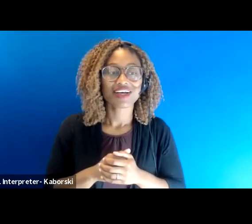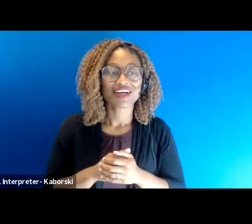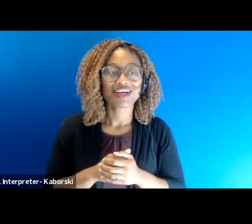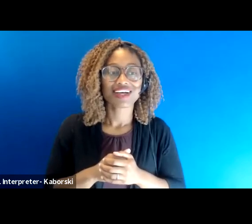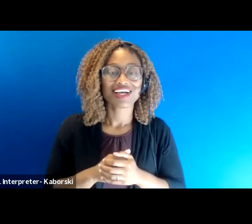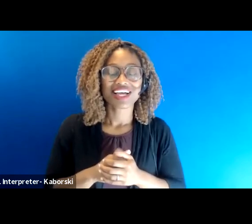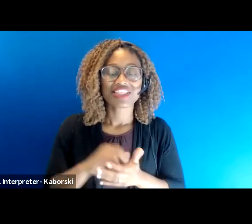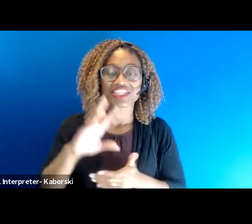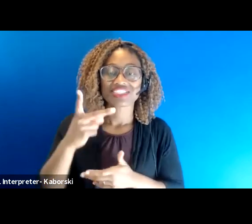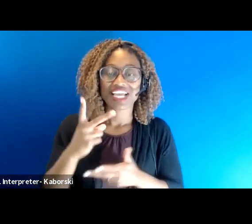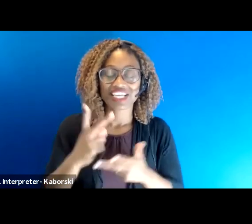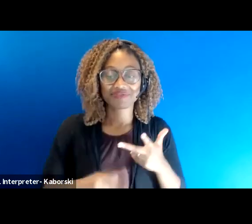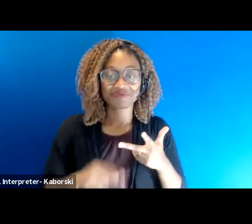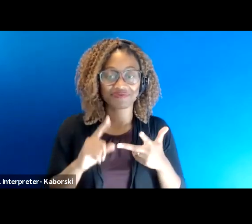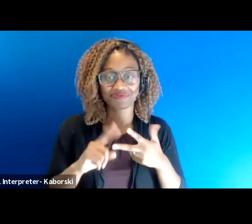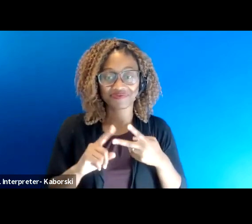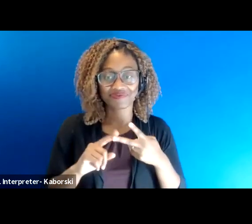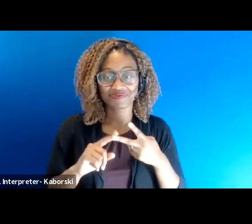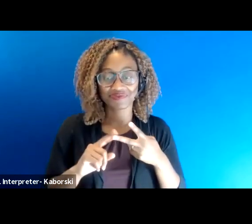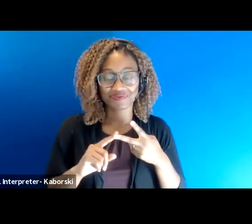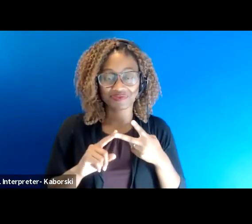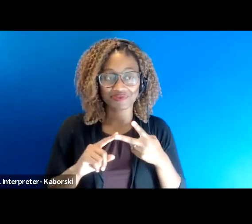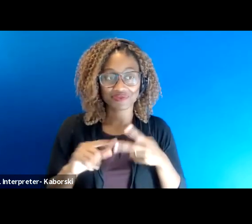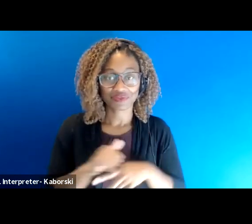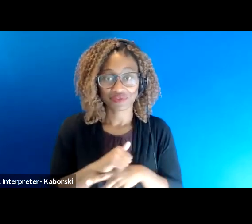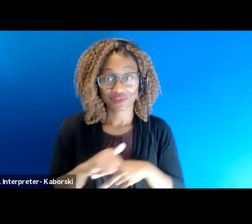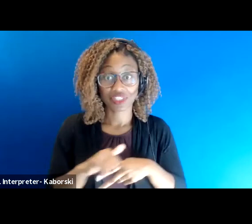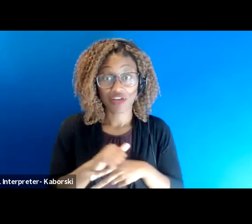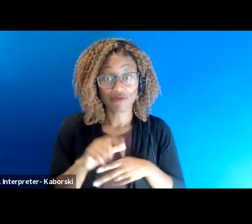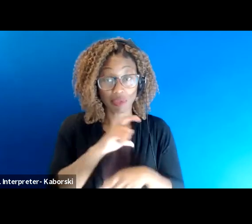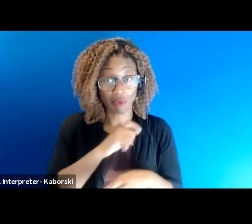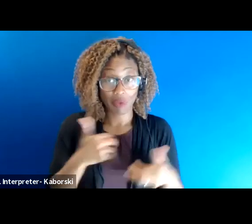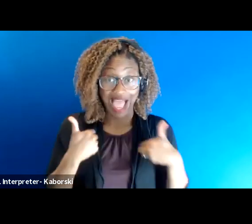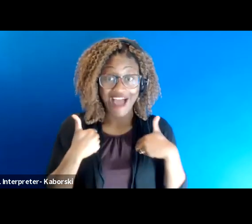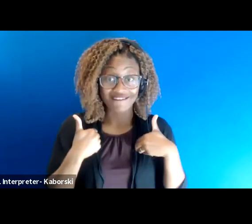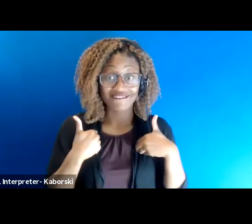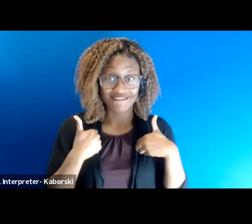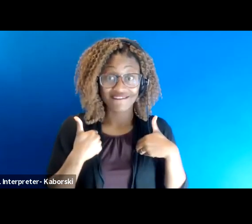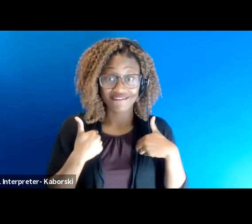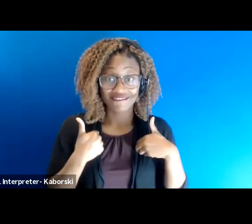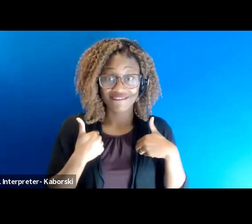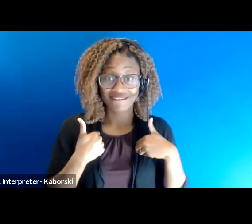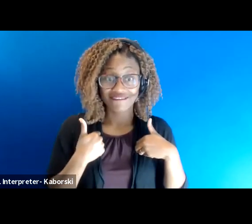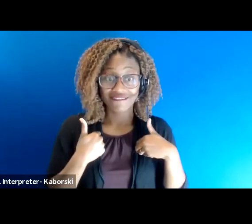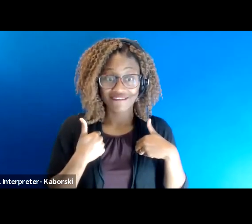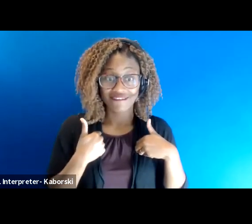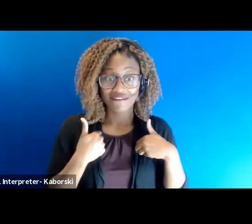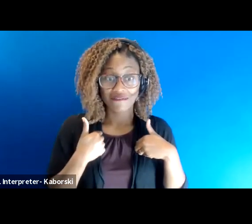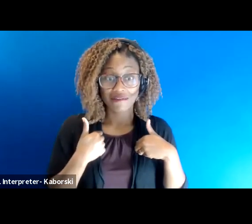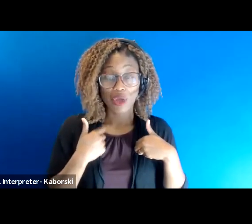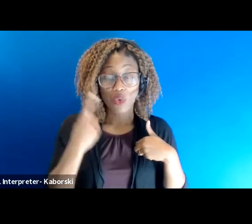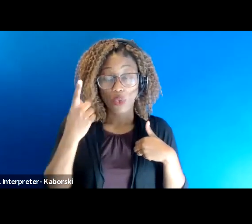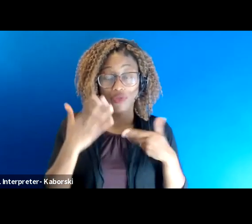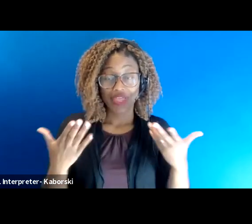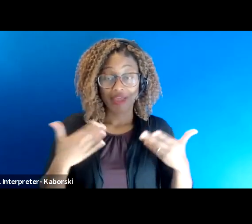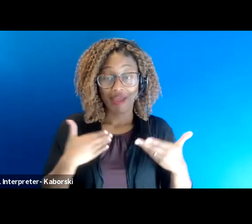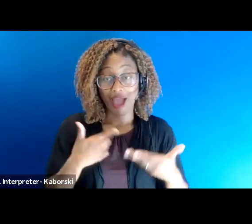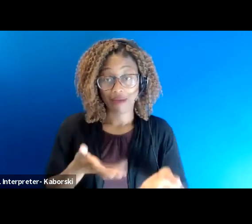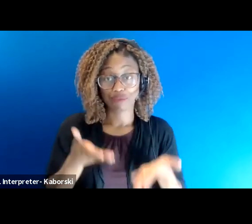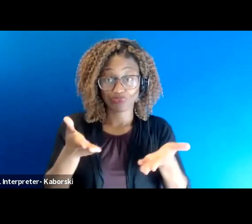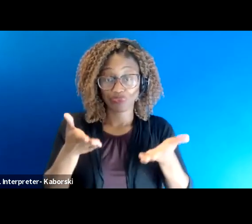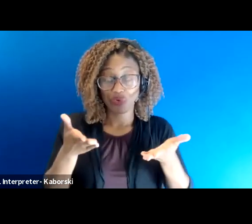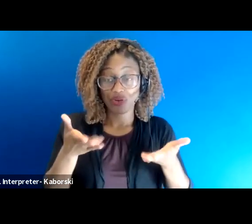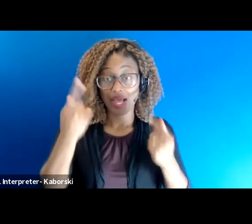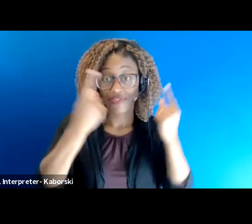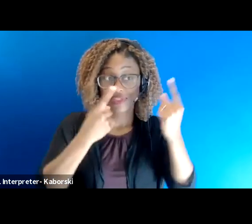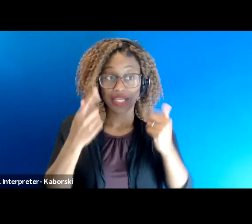second part about is there training for police? There's training for police, and one of the things that I would propose, and I think most Center for